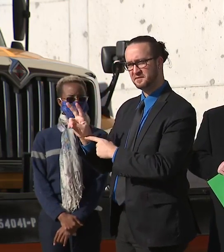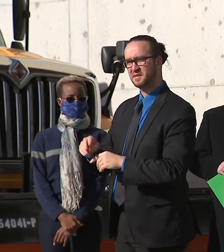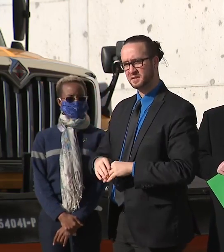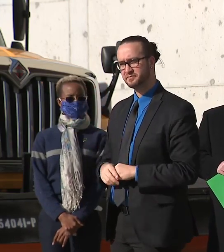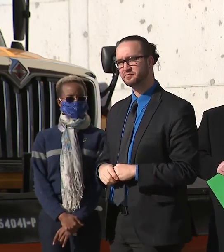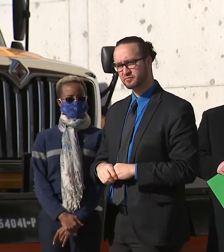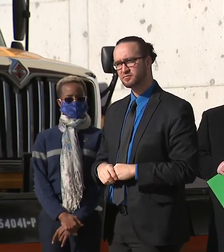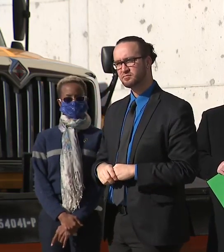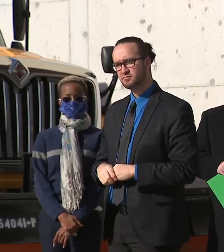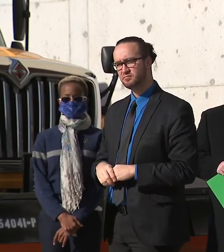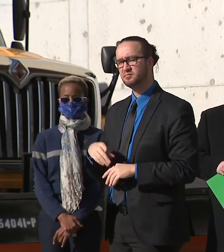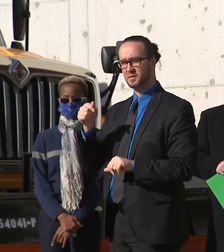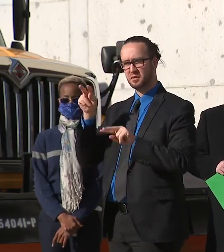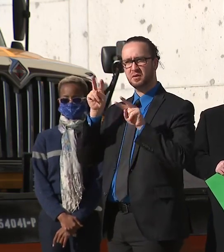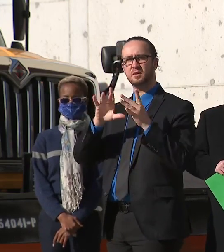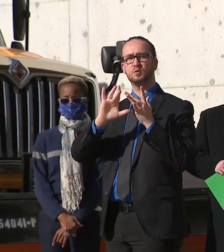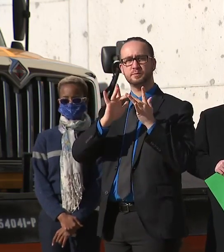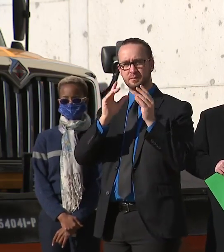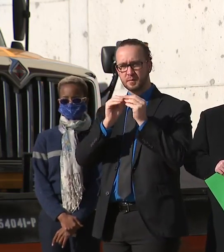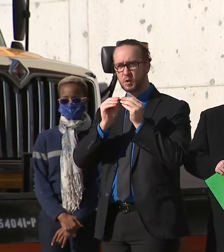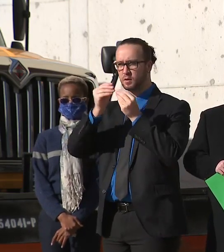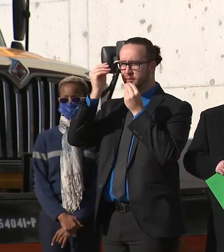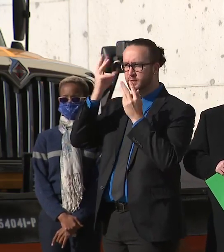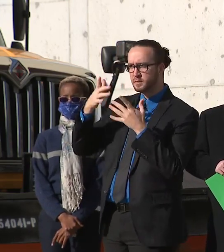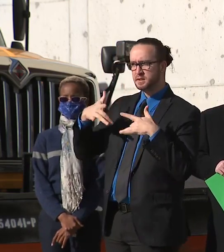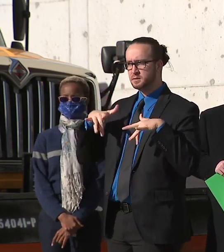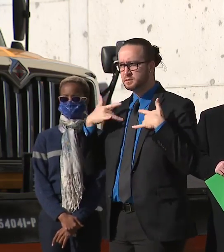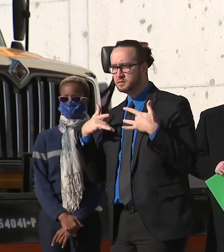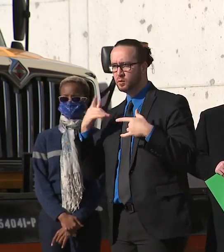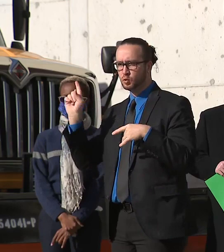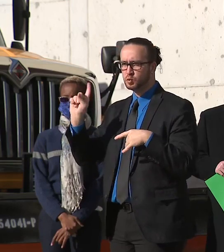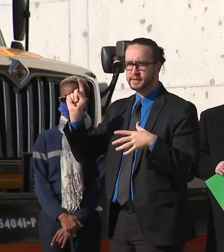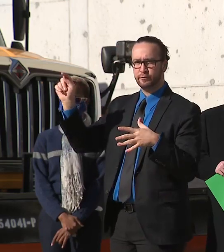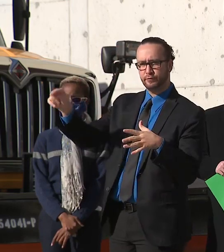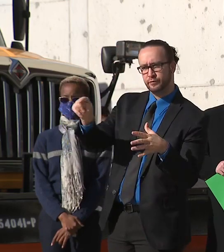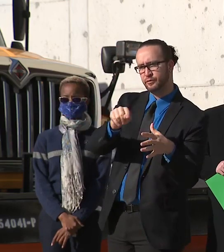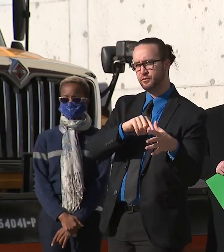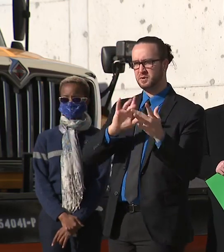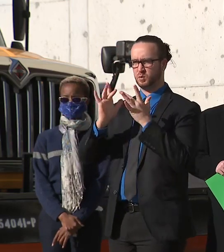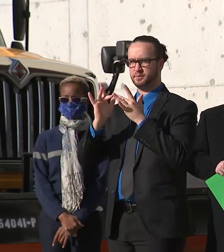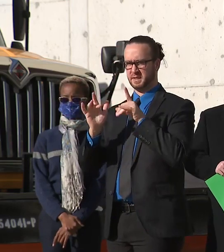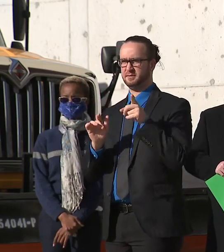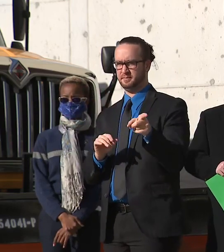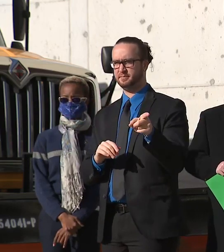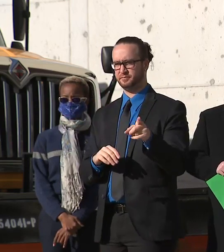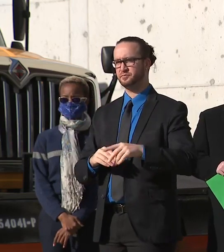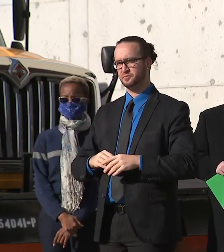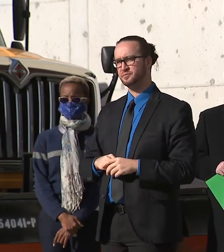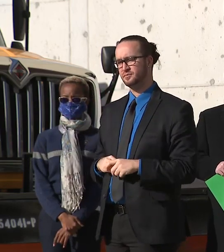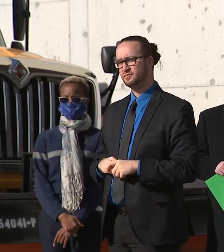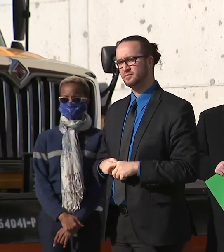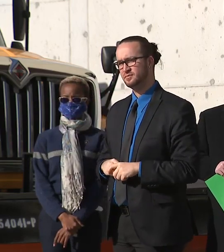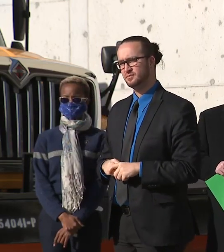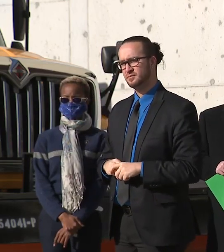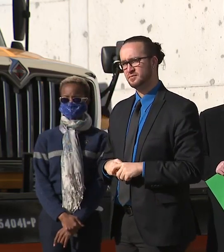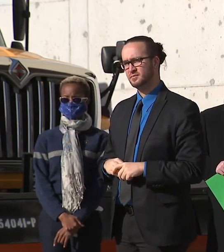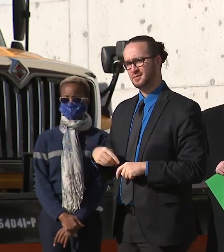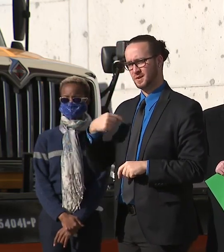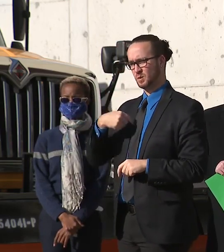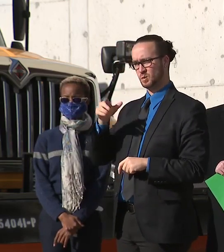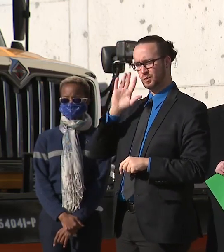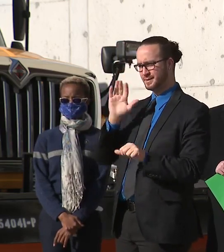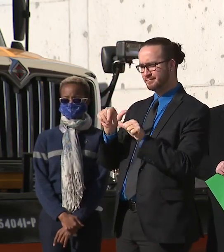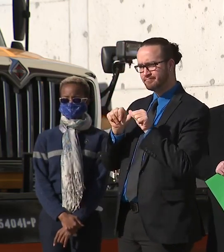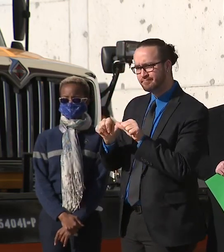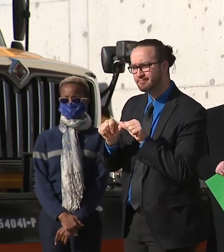snow.baltimorecity.gov. We encourage everyone to take this storm seriously and plan ahead to stay safe during the first winter storm of the season. And